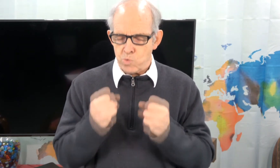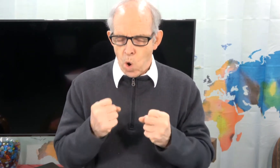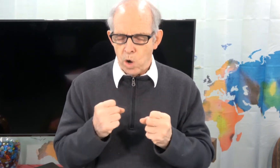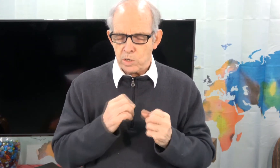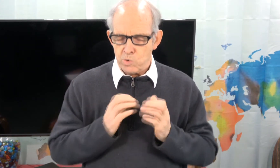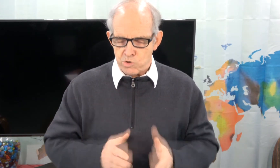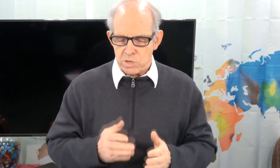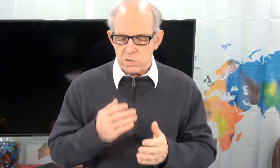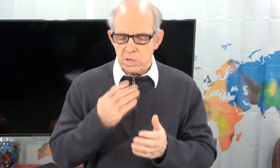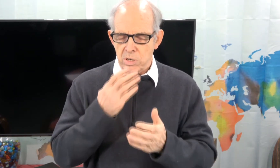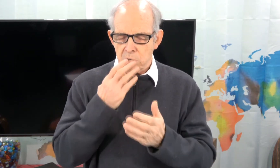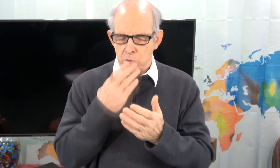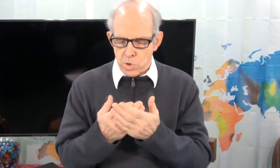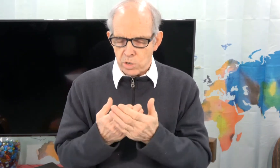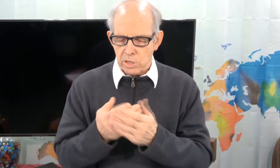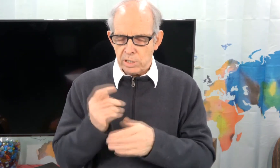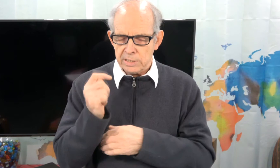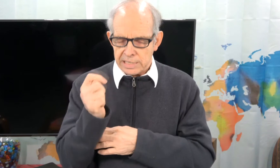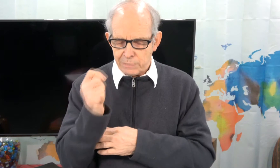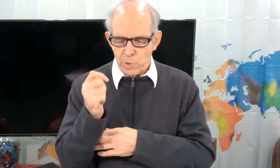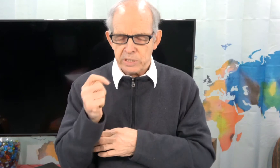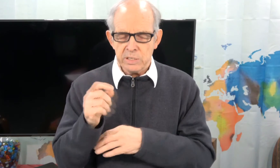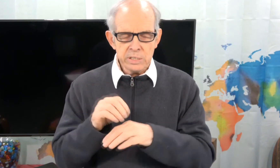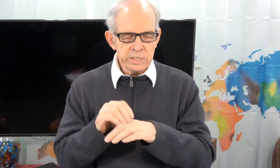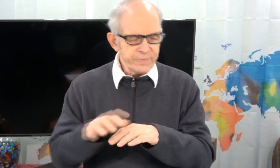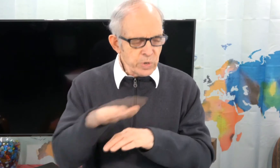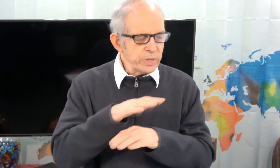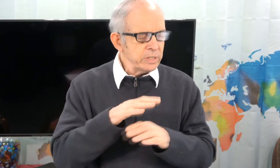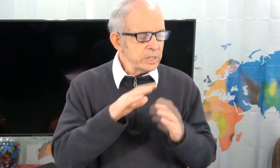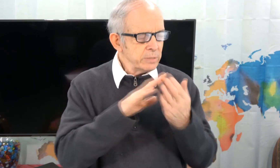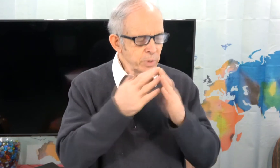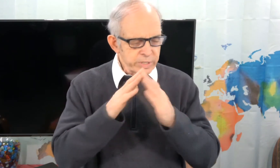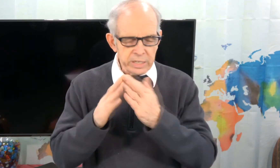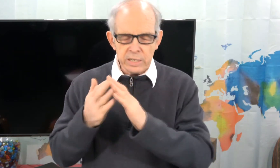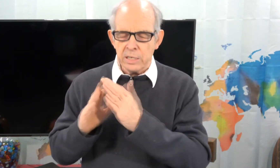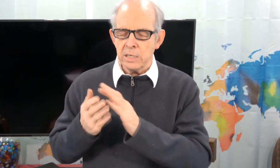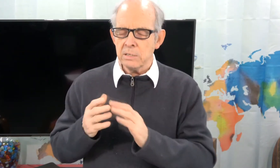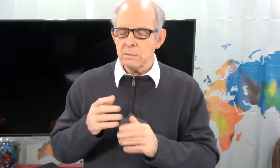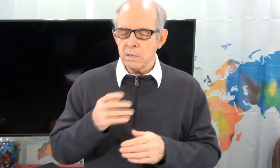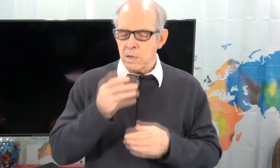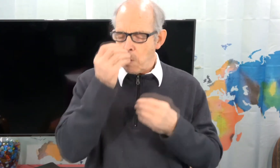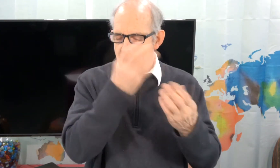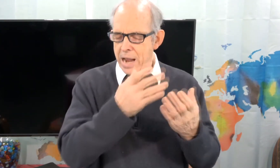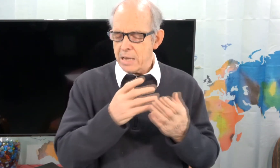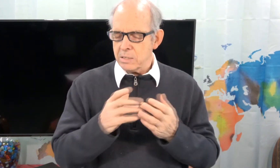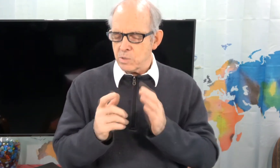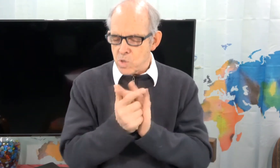Your Christian. Good testimony. Free immunity. Obey, law,